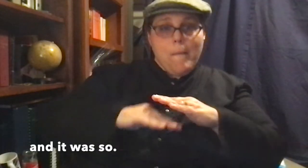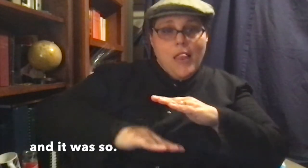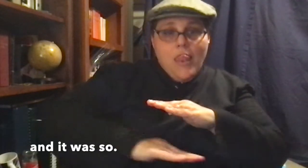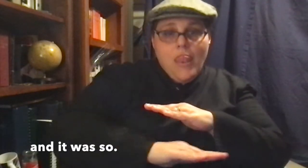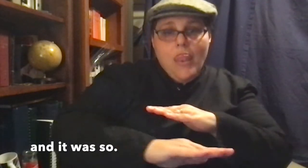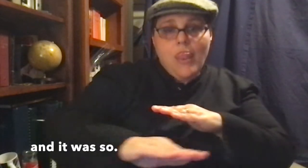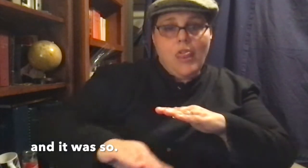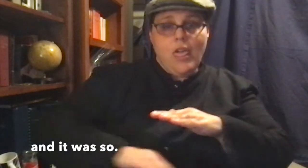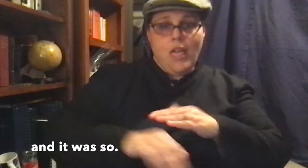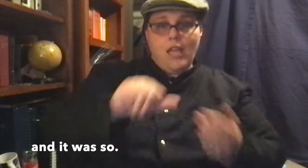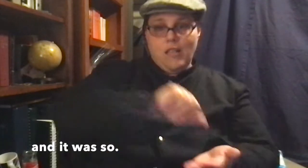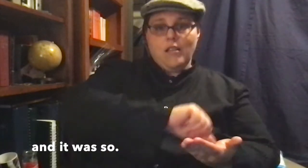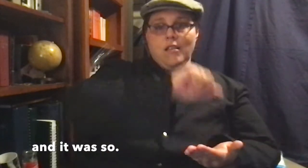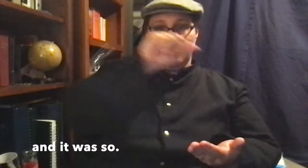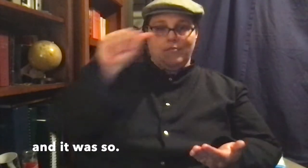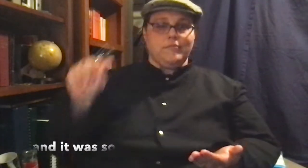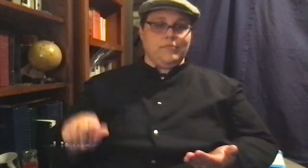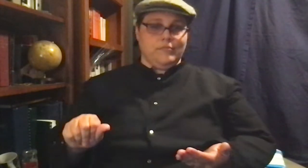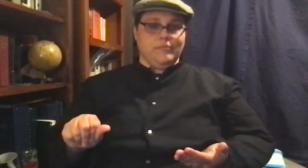And it was so.